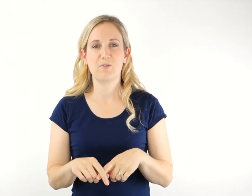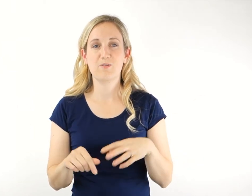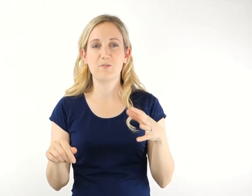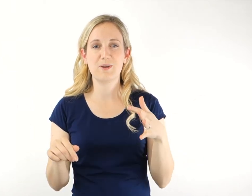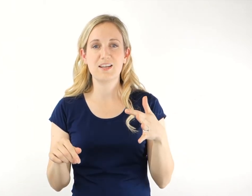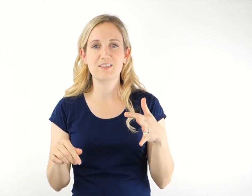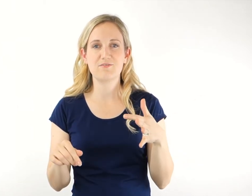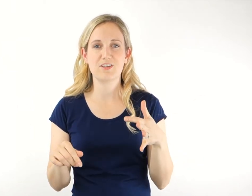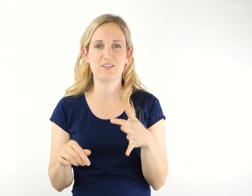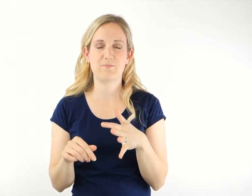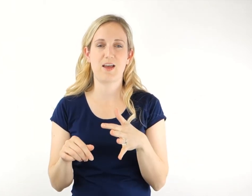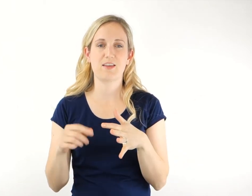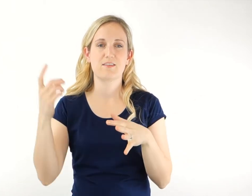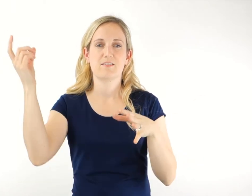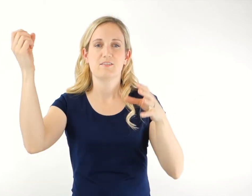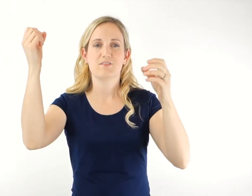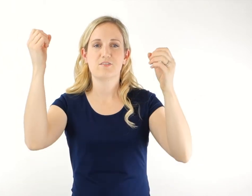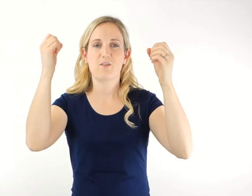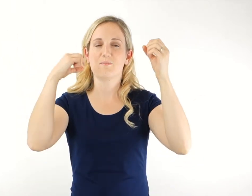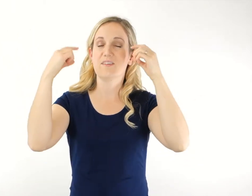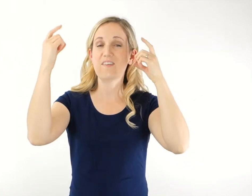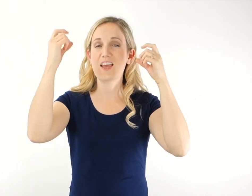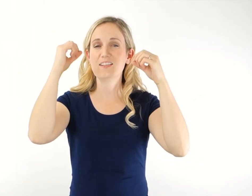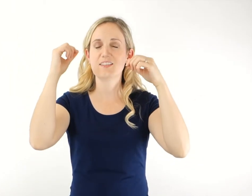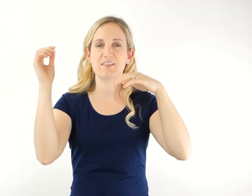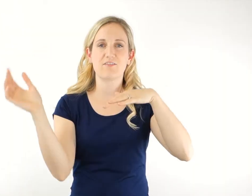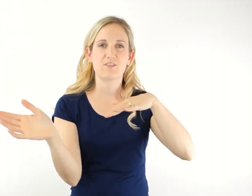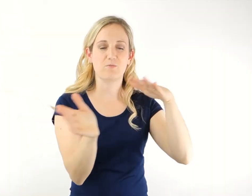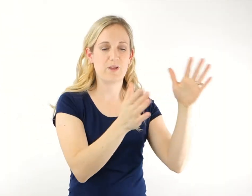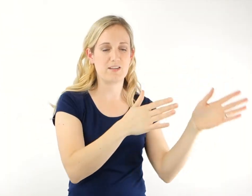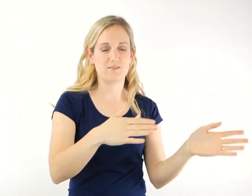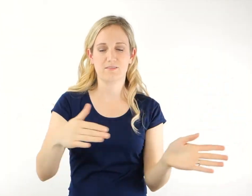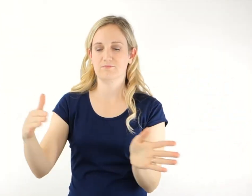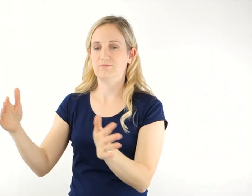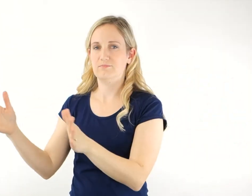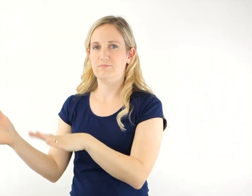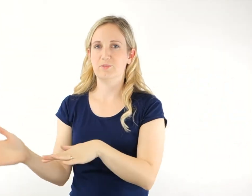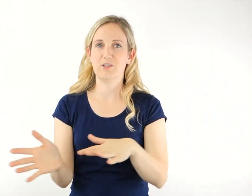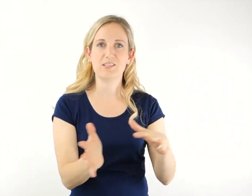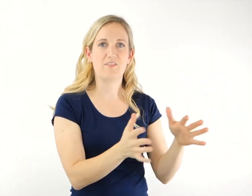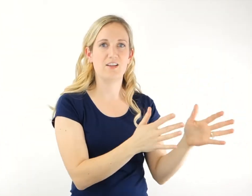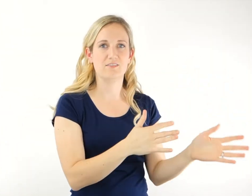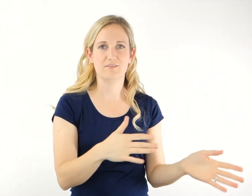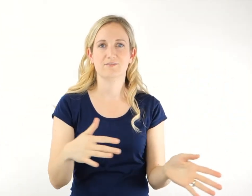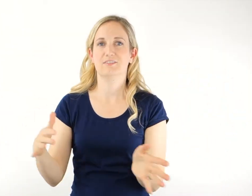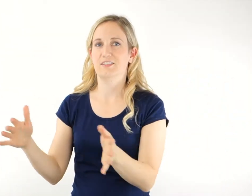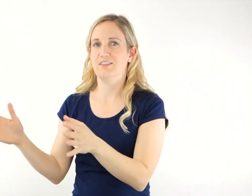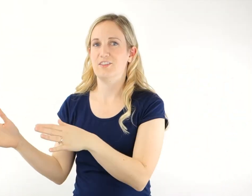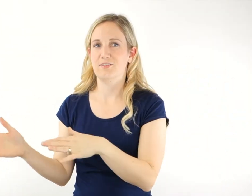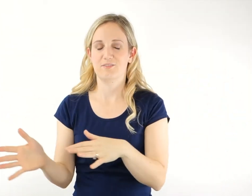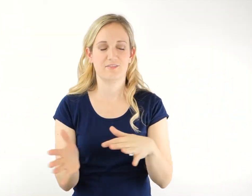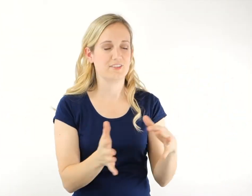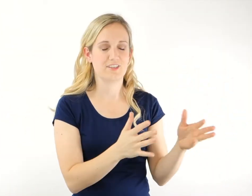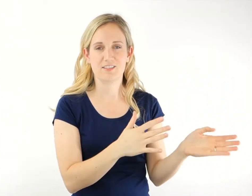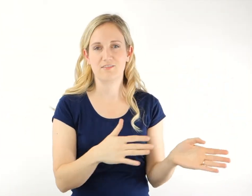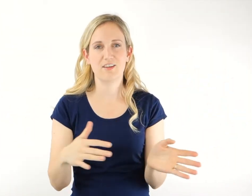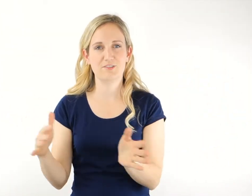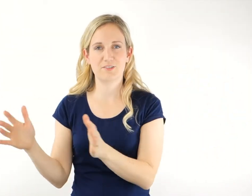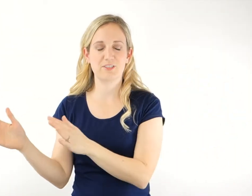or the wind as it rushes by. So my face, and then you've got the wind. The wind is fun. Little kids love doing the